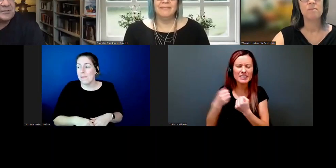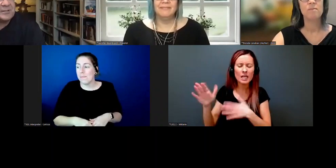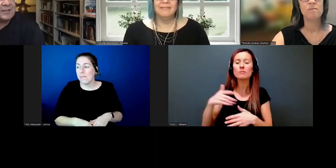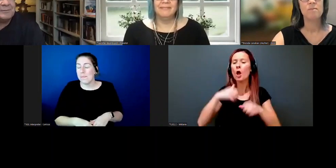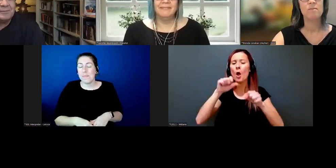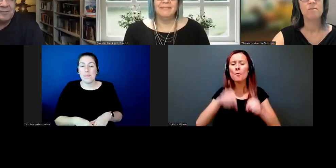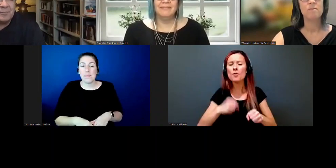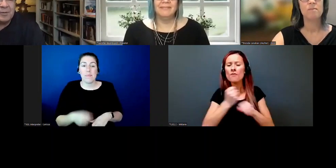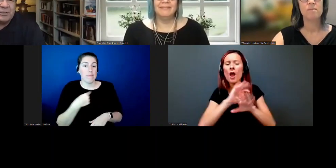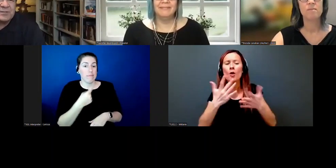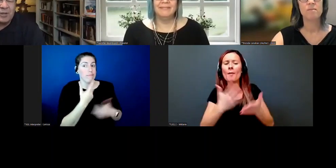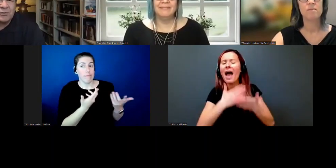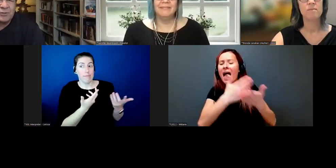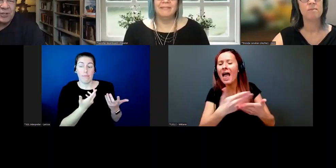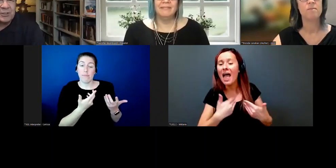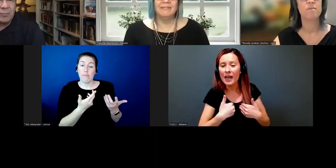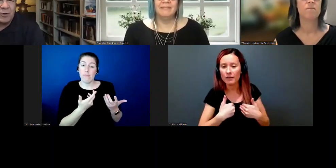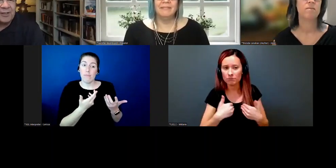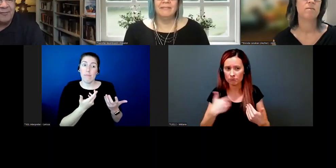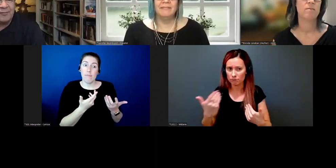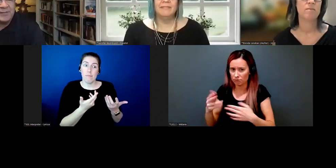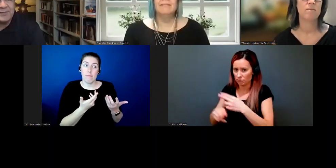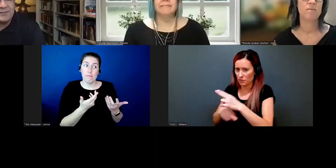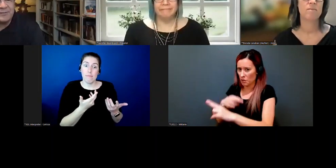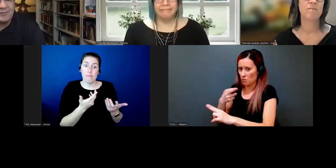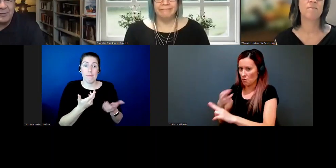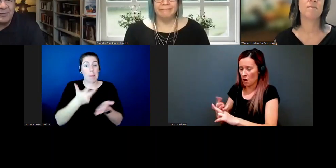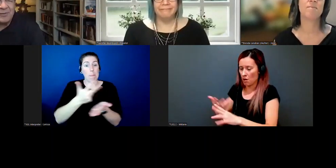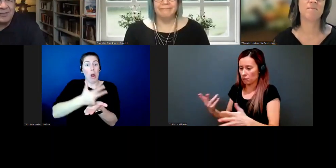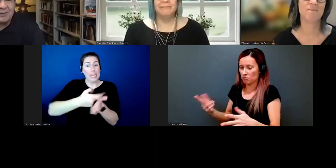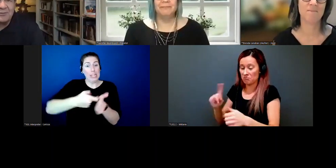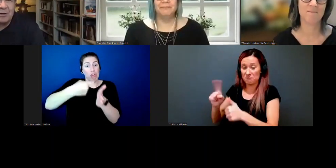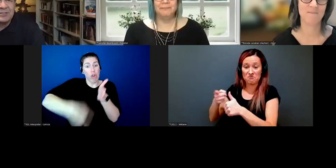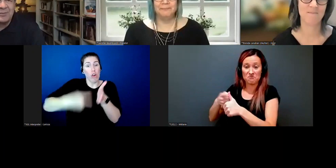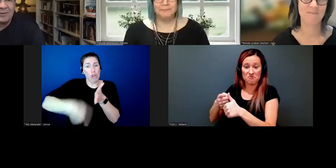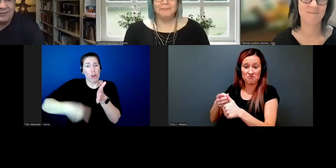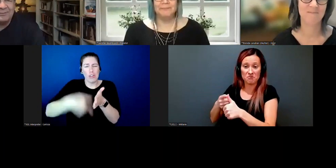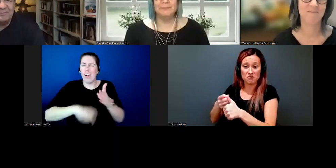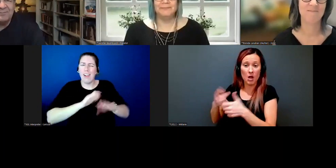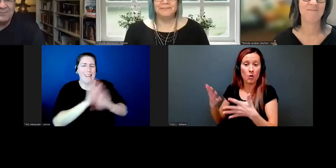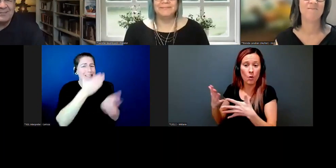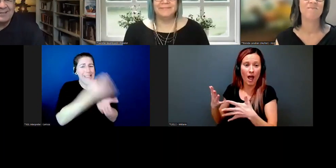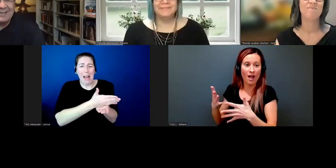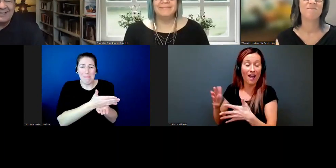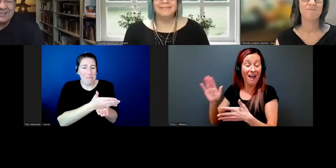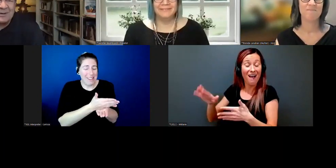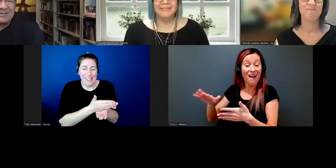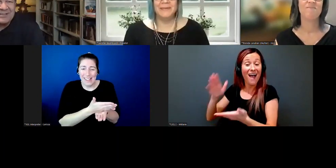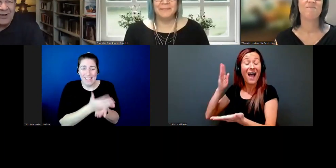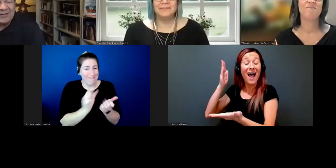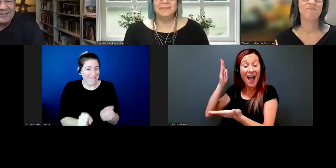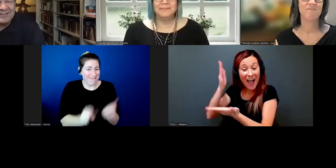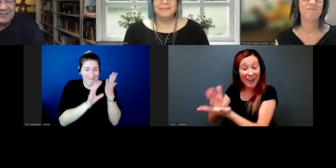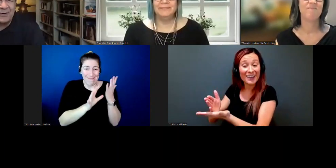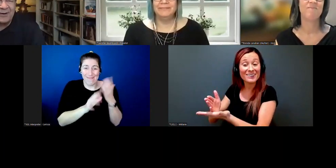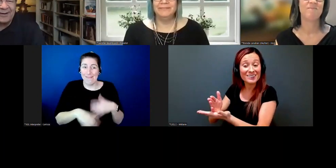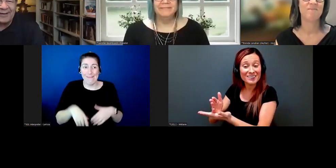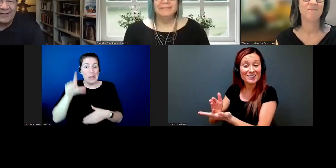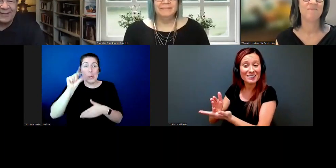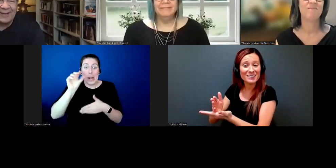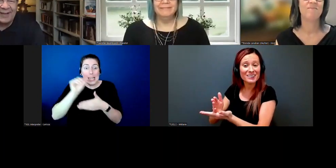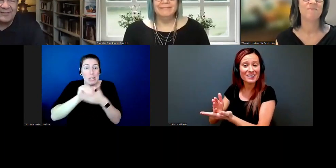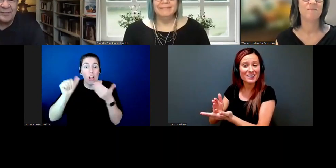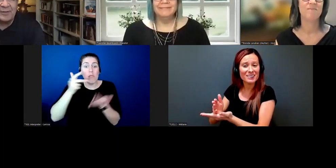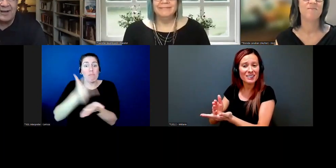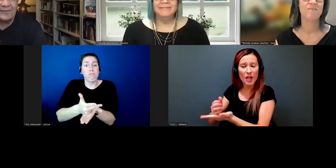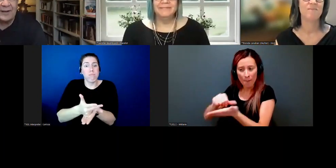first thing, maybe stop charging parking fees for the people that come to a hospital. It's $20 to park, and then they